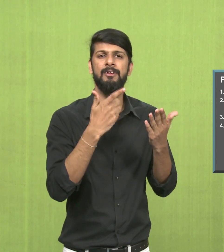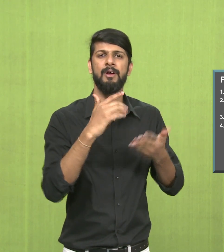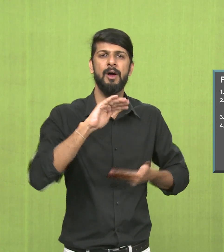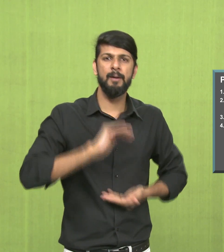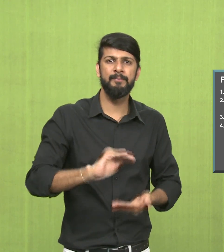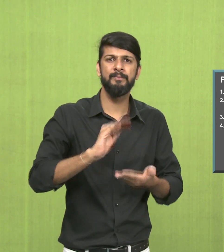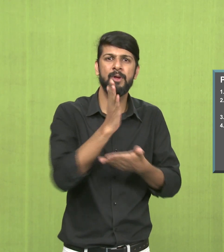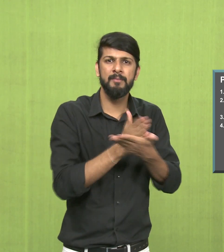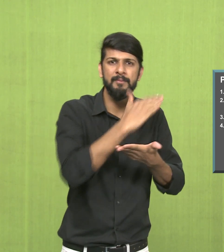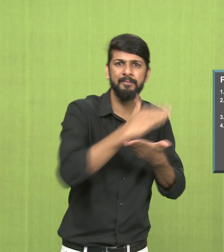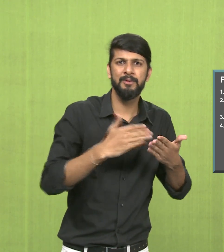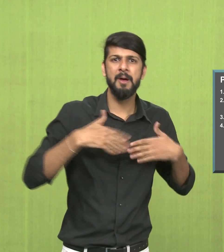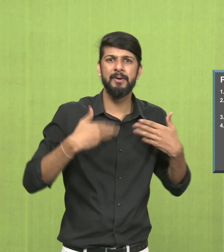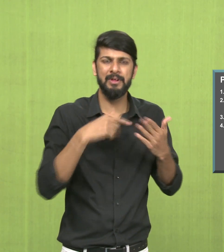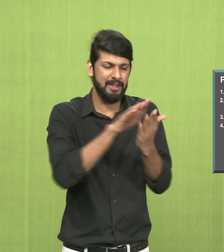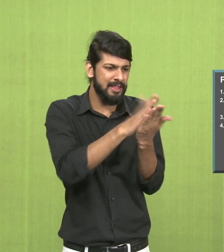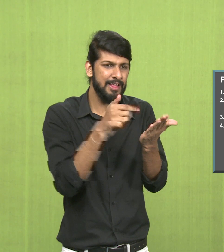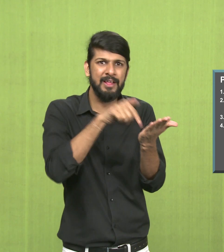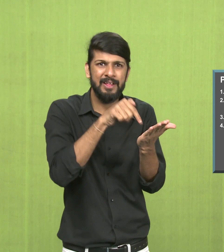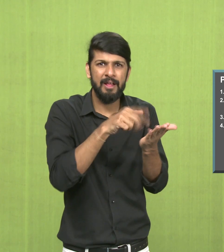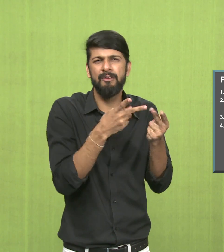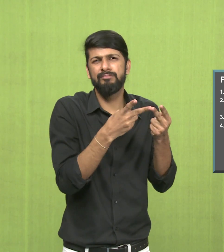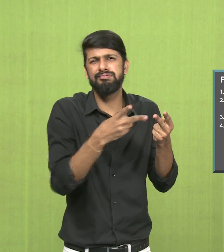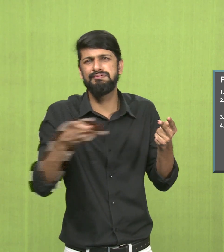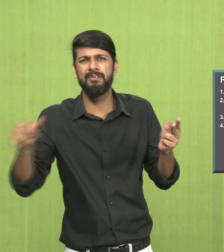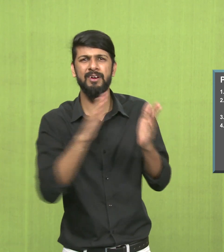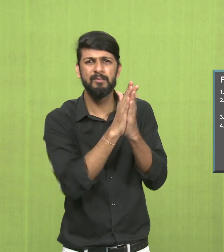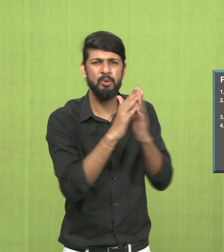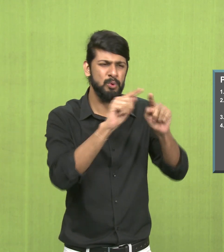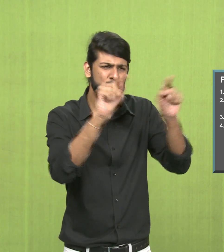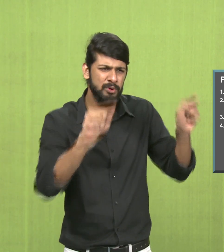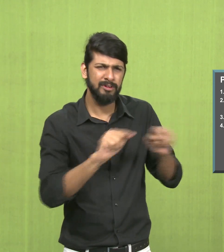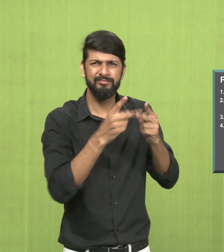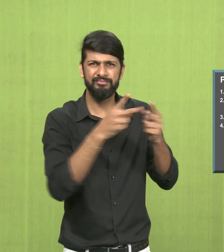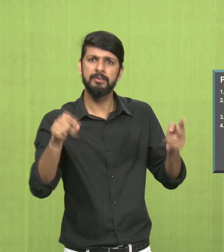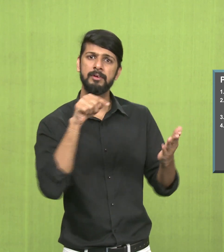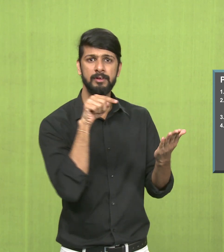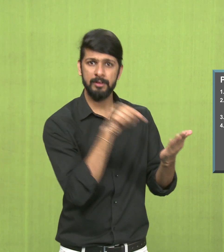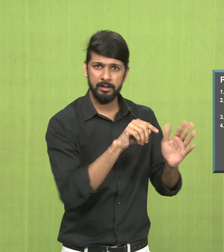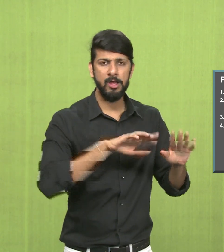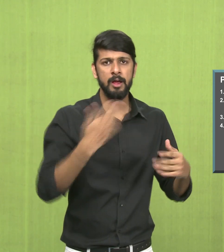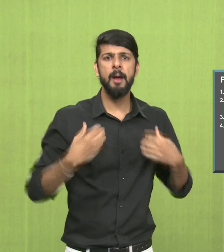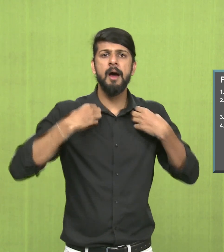block, and these designs can be used to make cards, greeting cards like